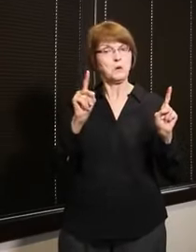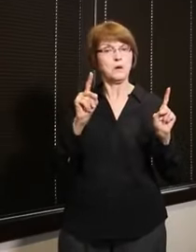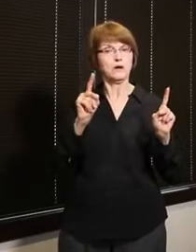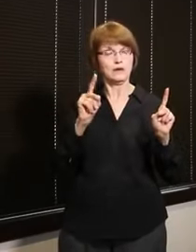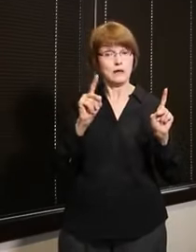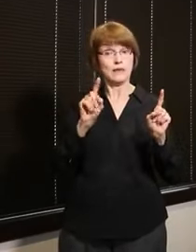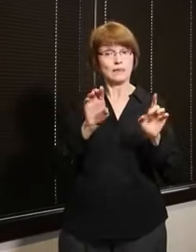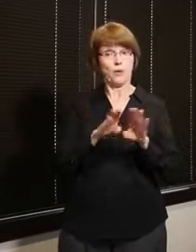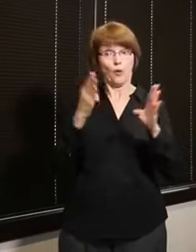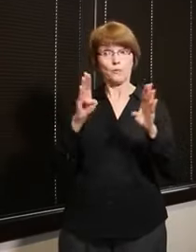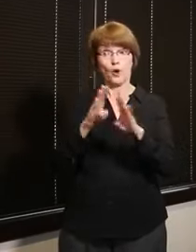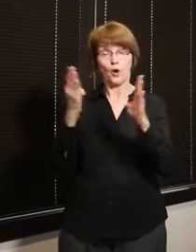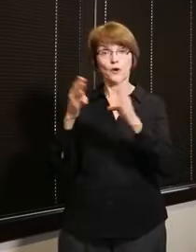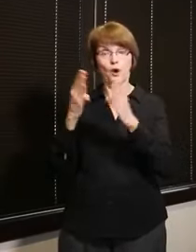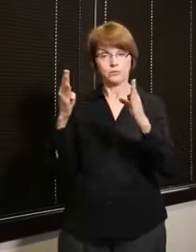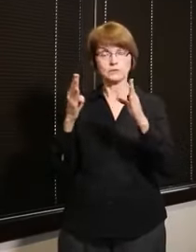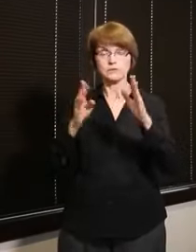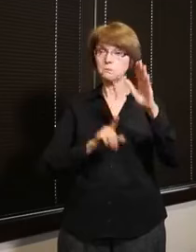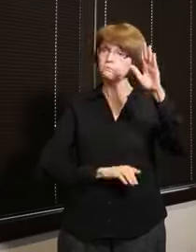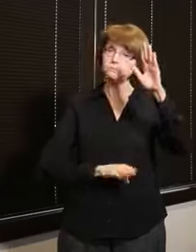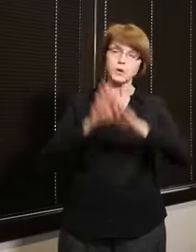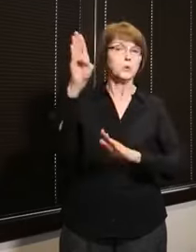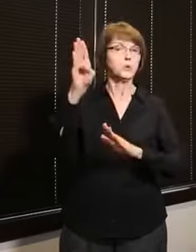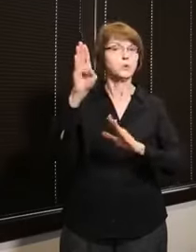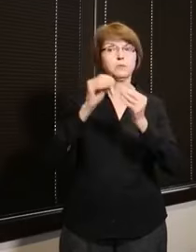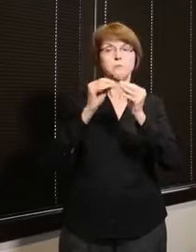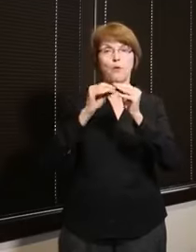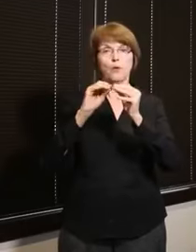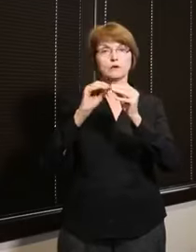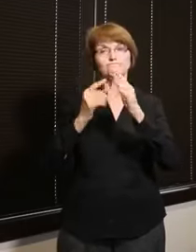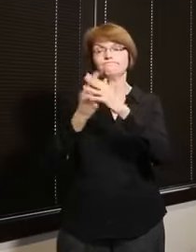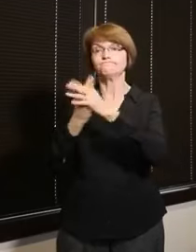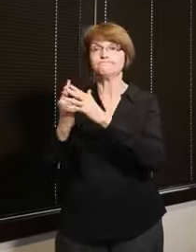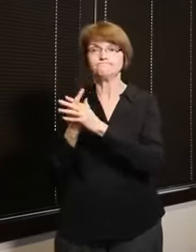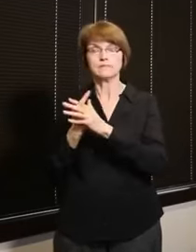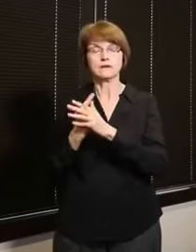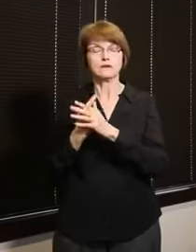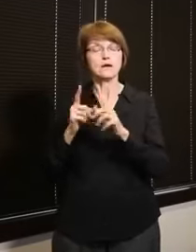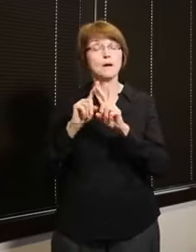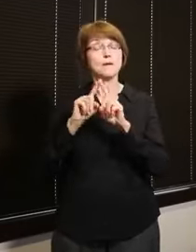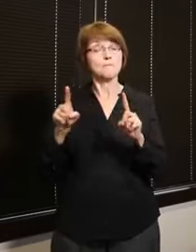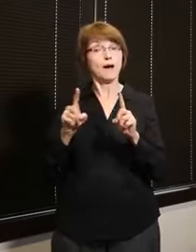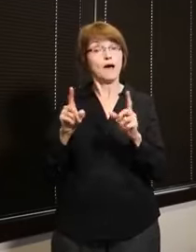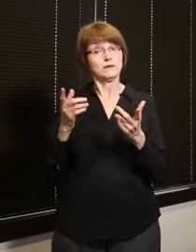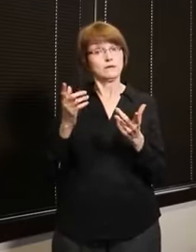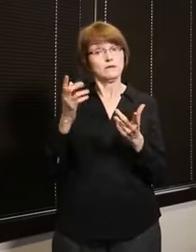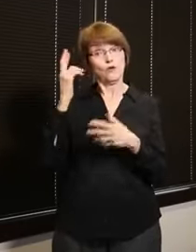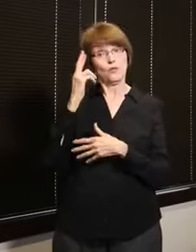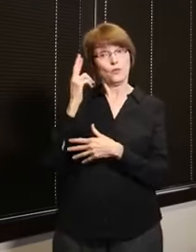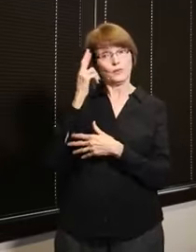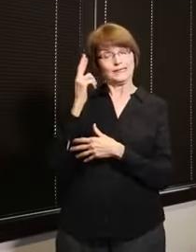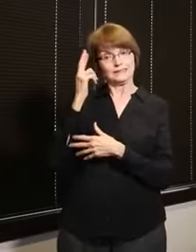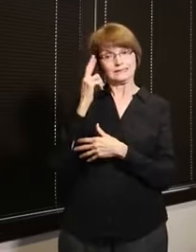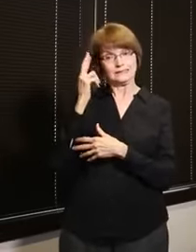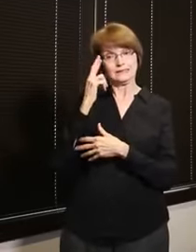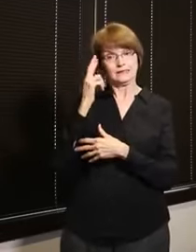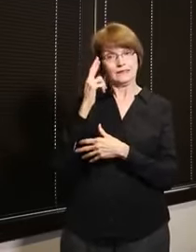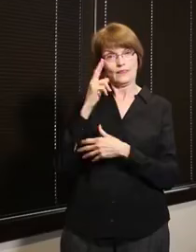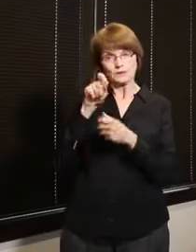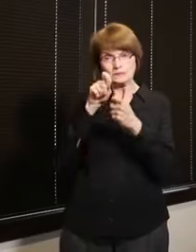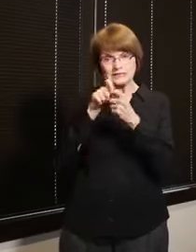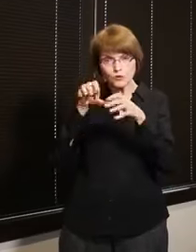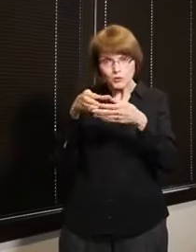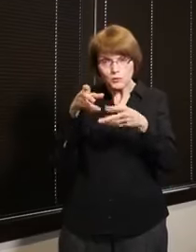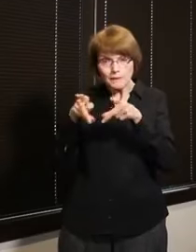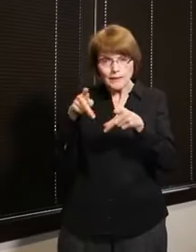they reopened their economy, they saw a spike in cases. But that was very dependent upon a special population in Singapore, where it